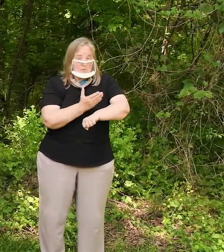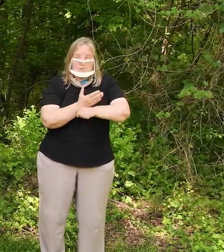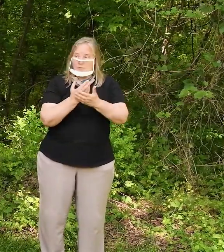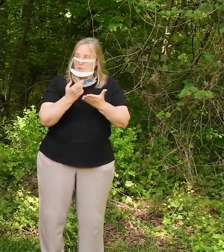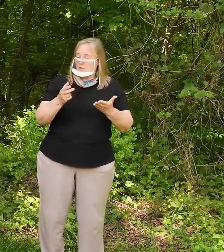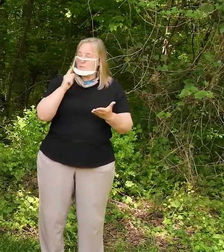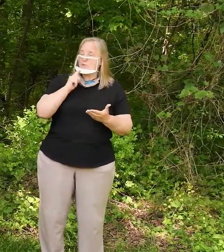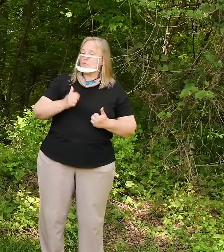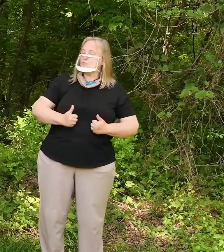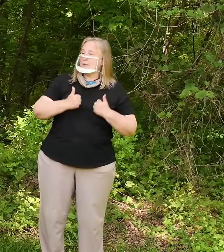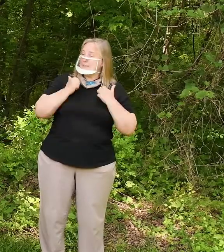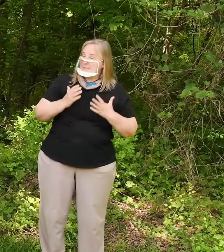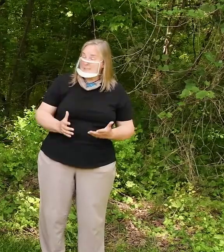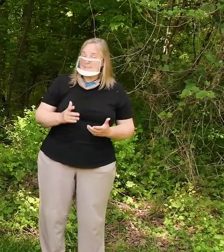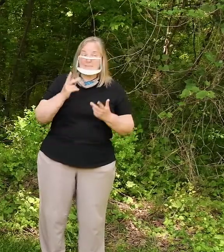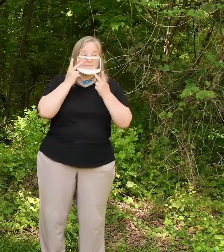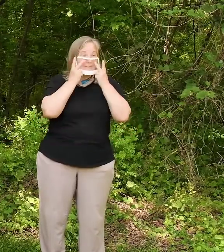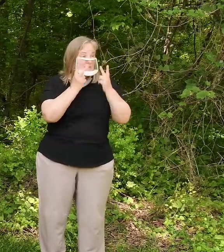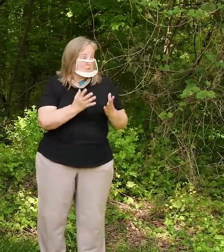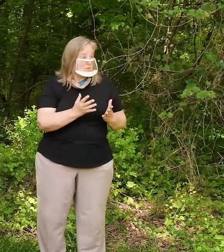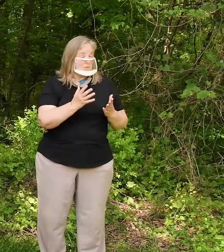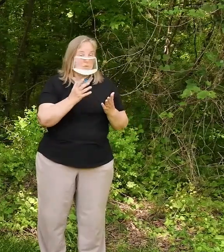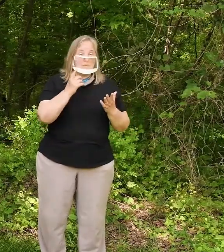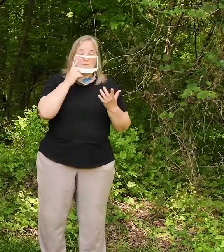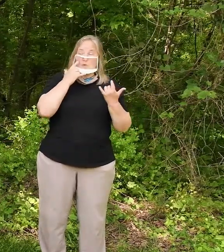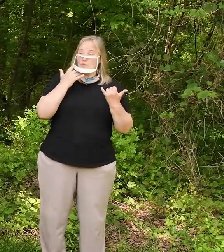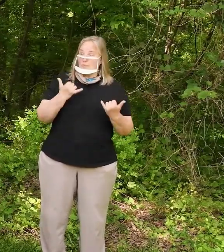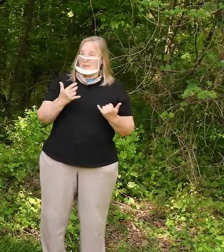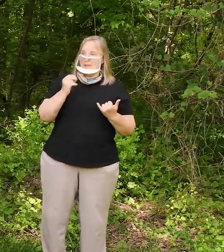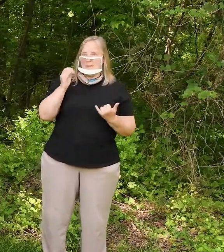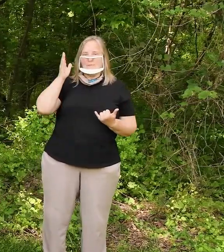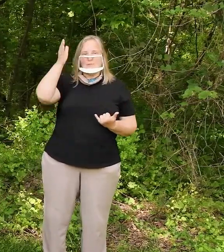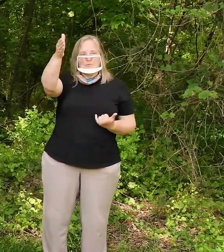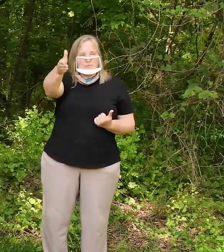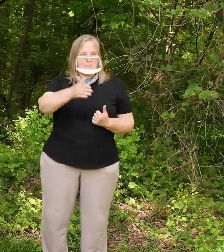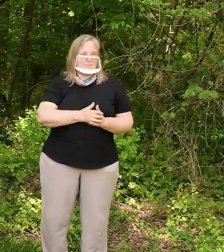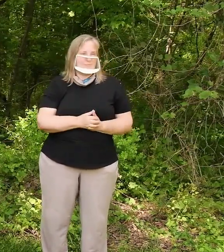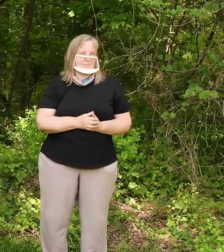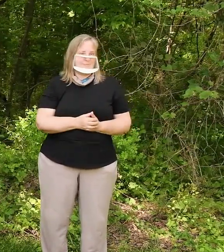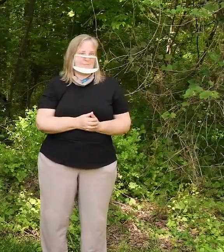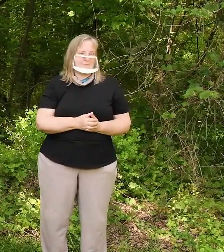residents and visitors of today and tomorrow.